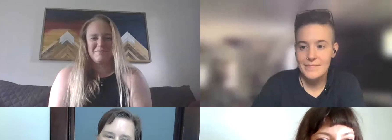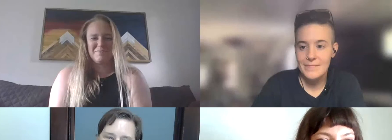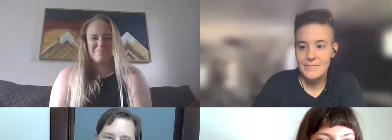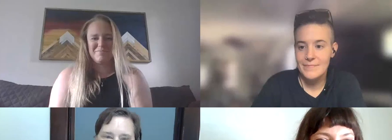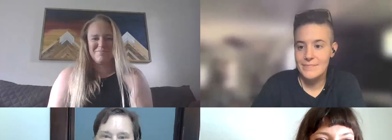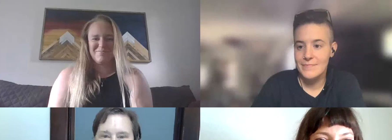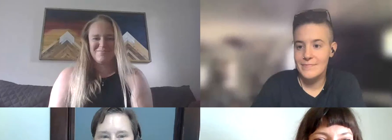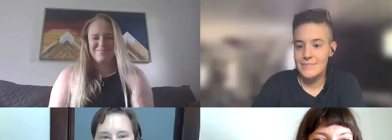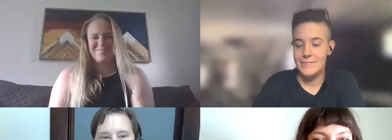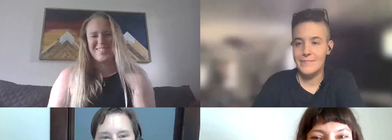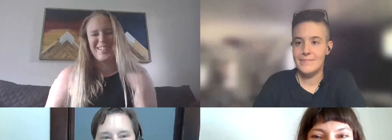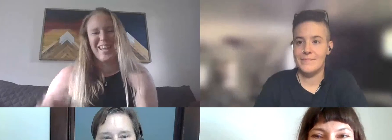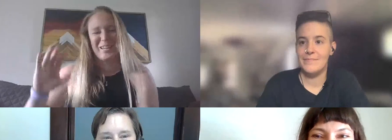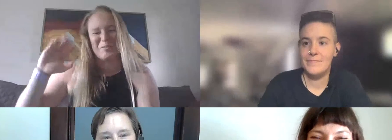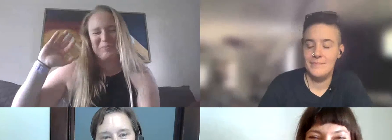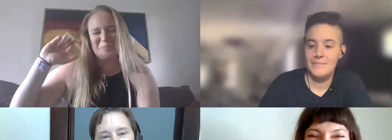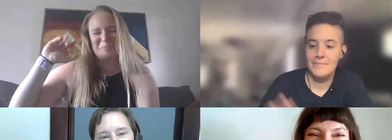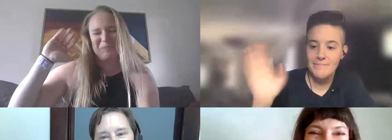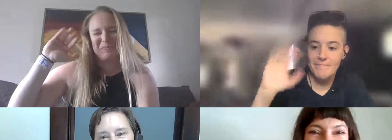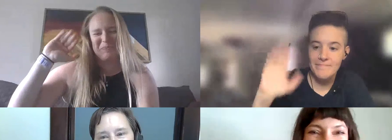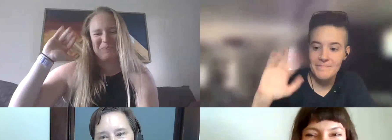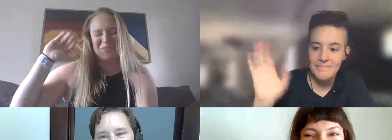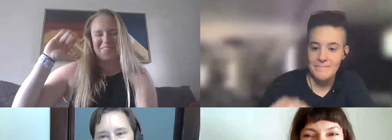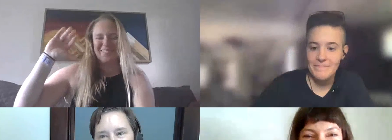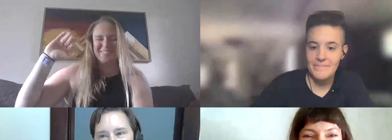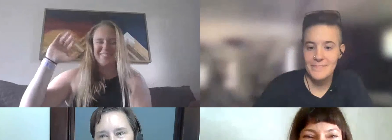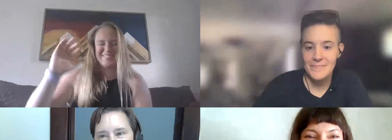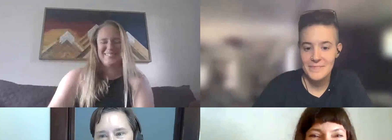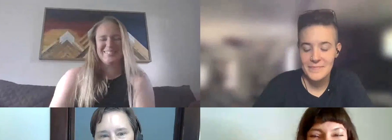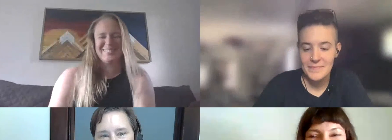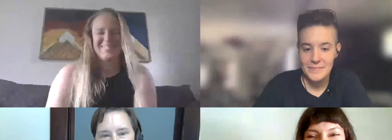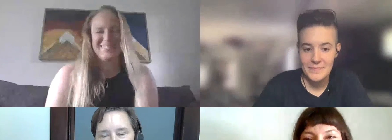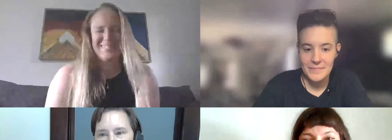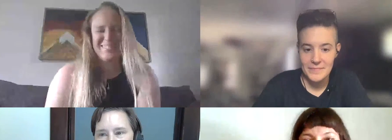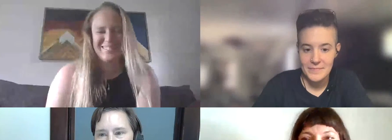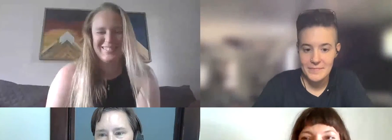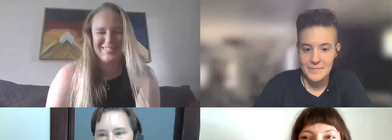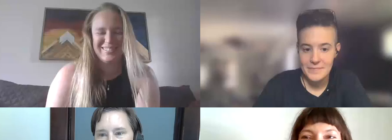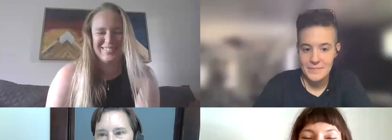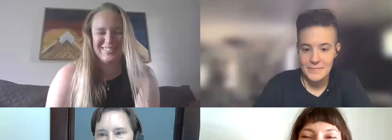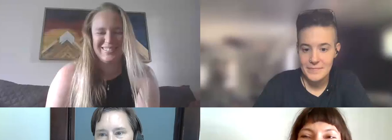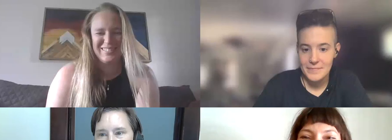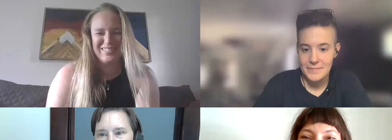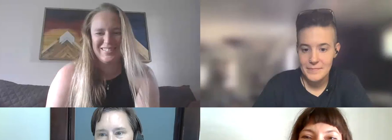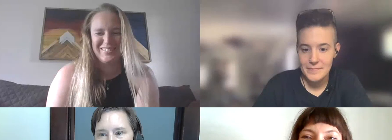Thank you so much. Thank you. Thank you. Thank you. Bye-bye.